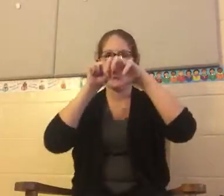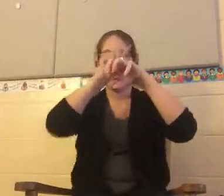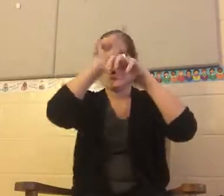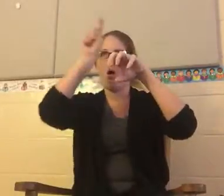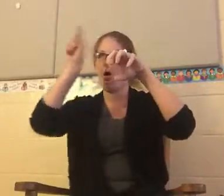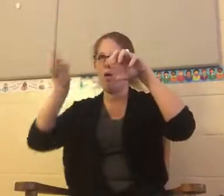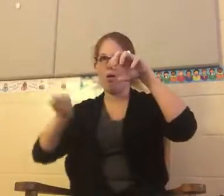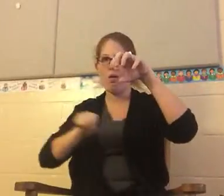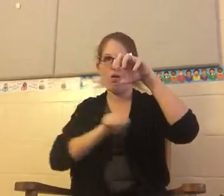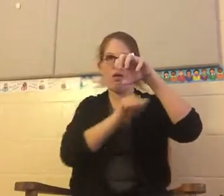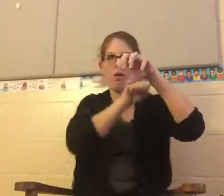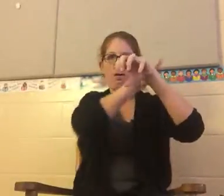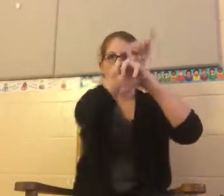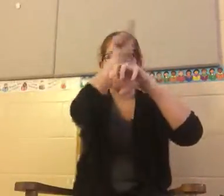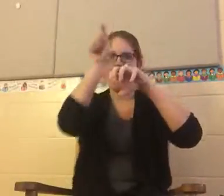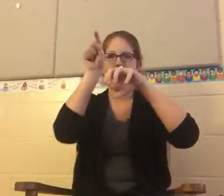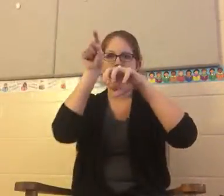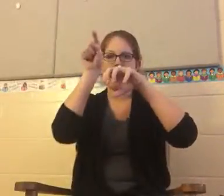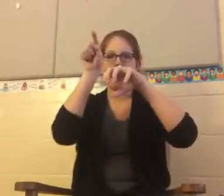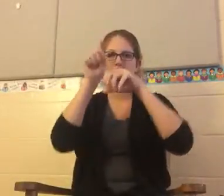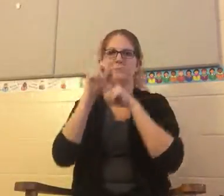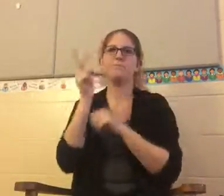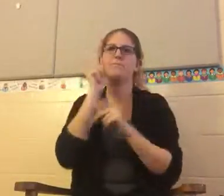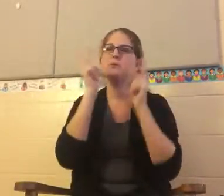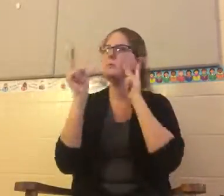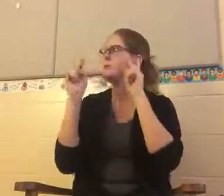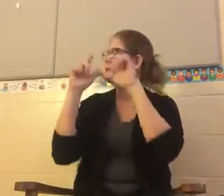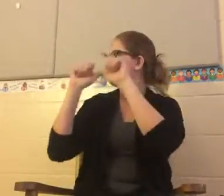The sun is over on the right-hand side of the diagram.